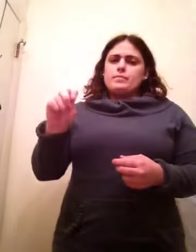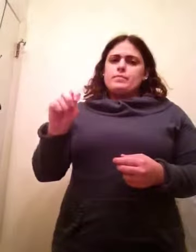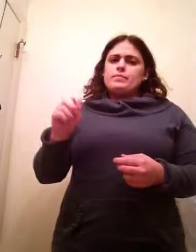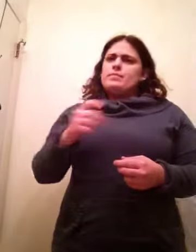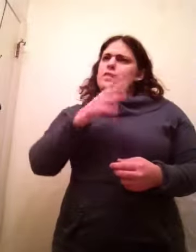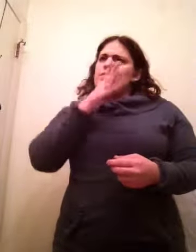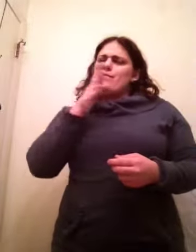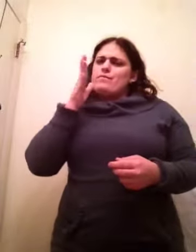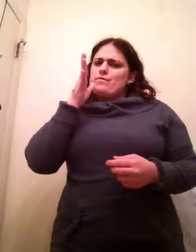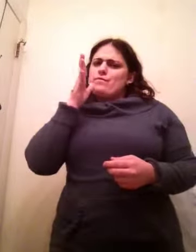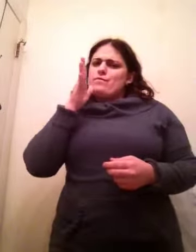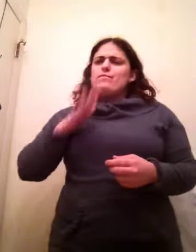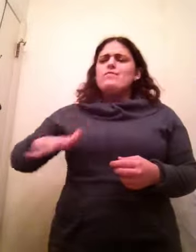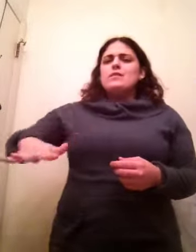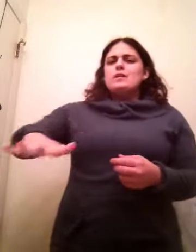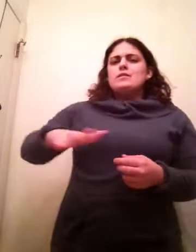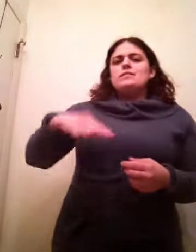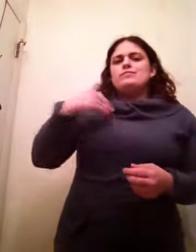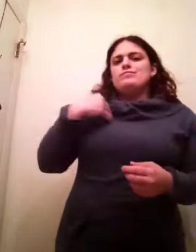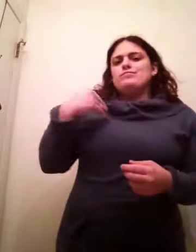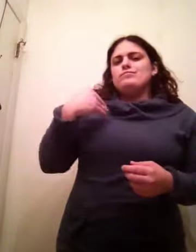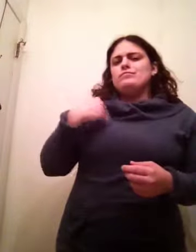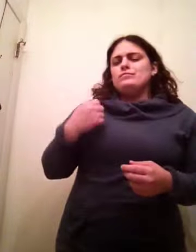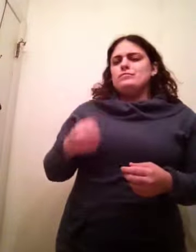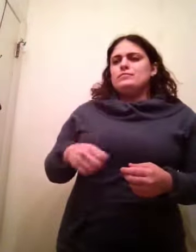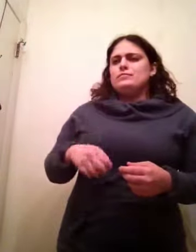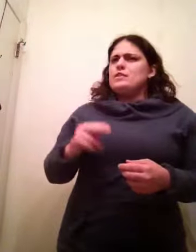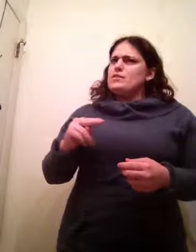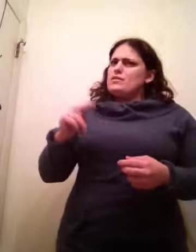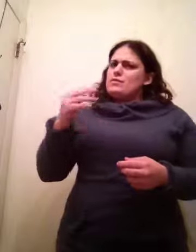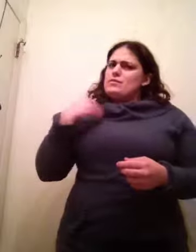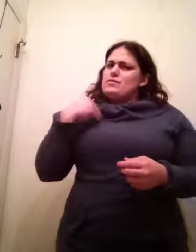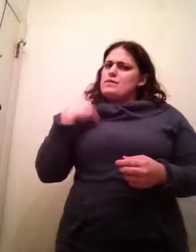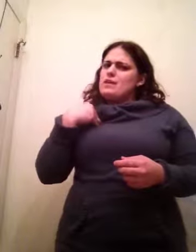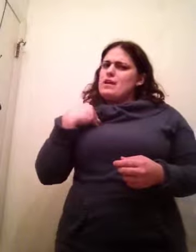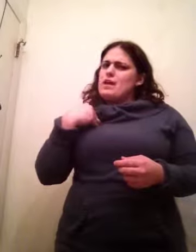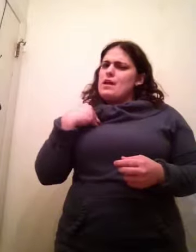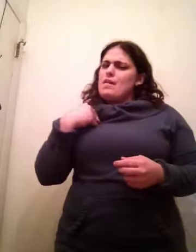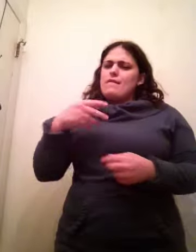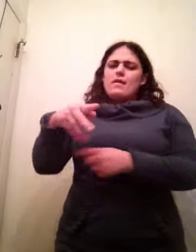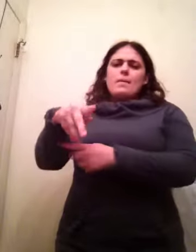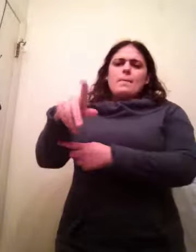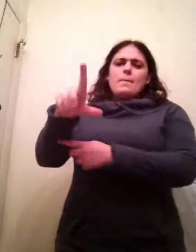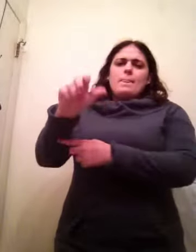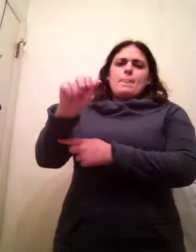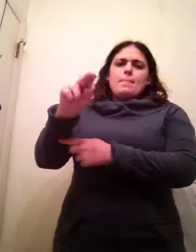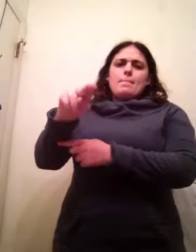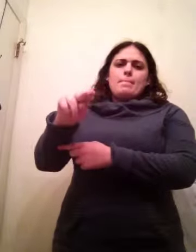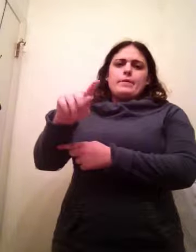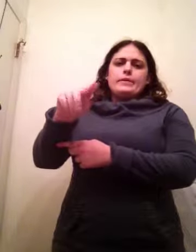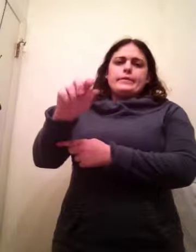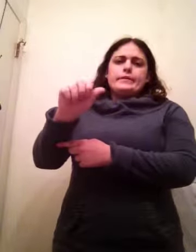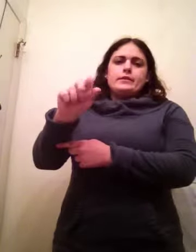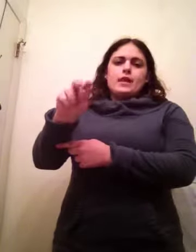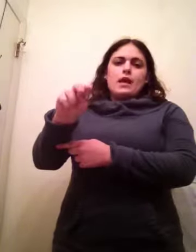Did the North have plantations? No. No. So we'll say small farms. What else?